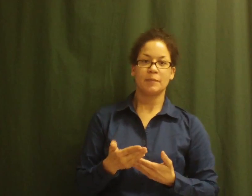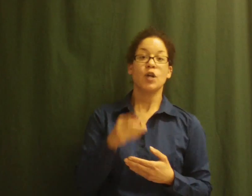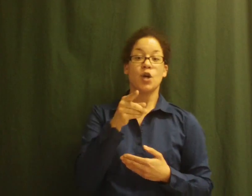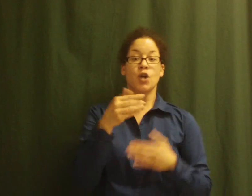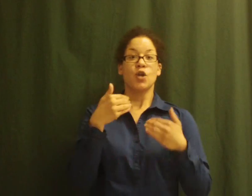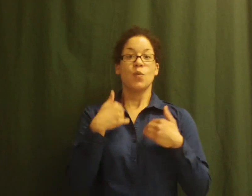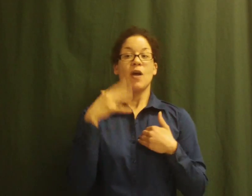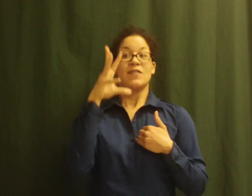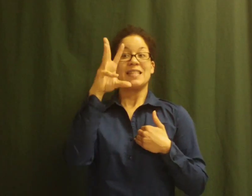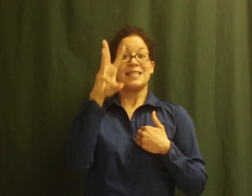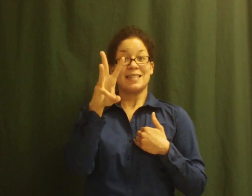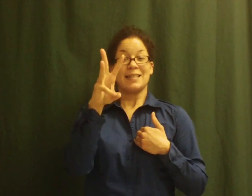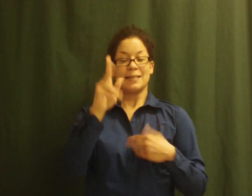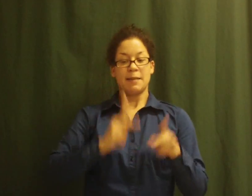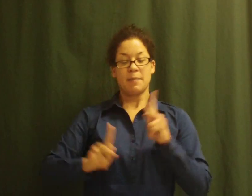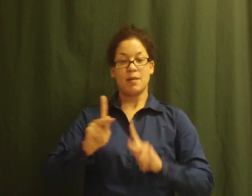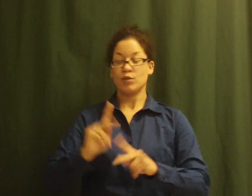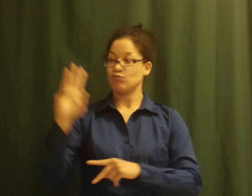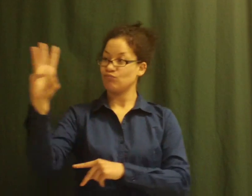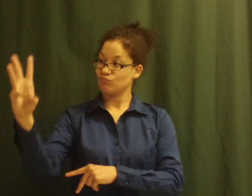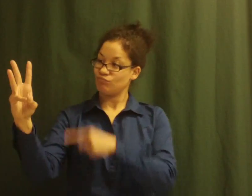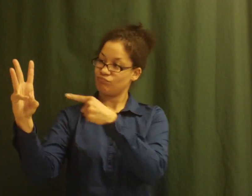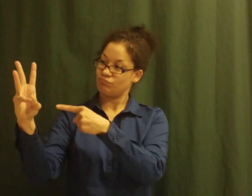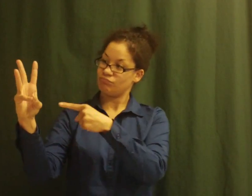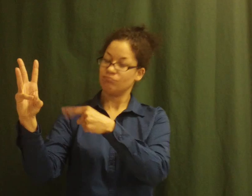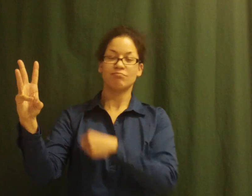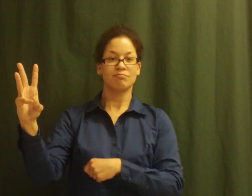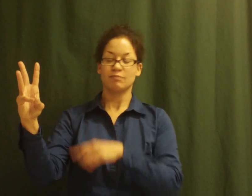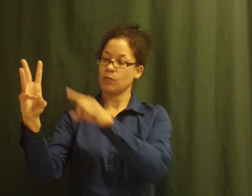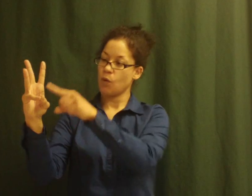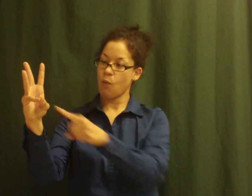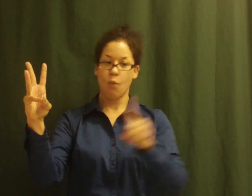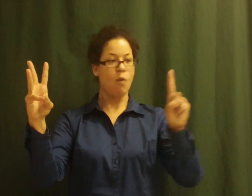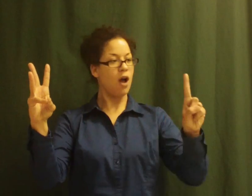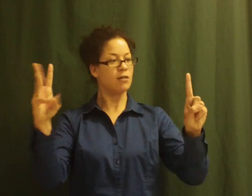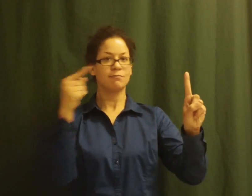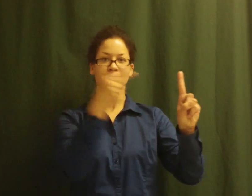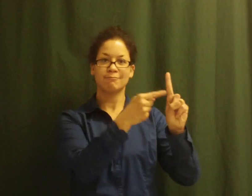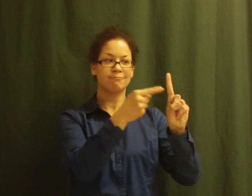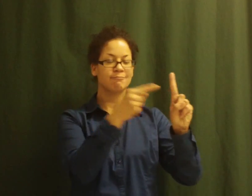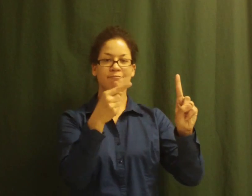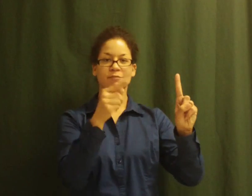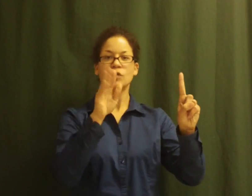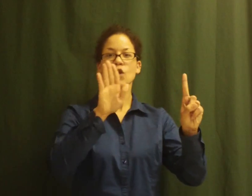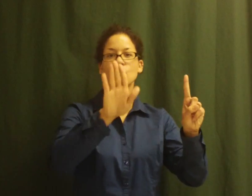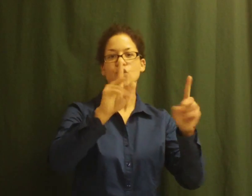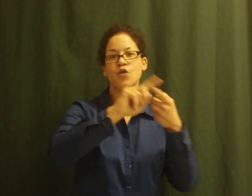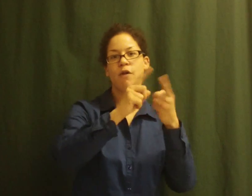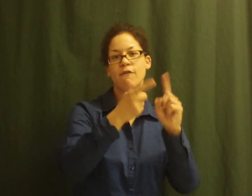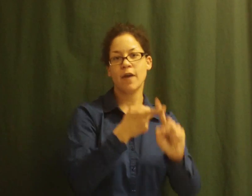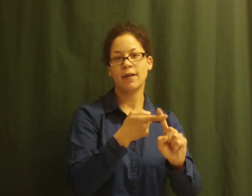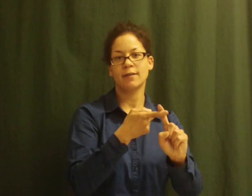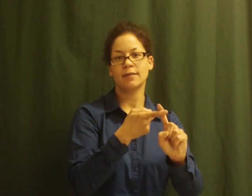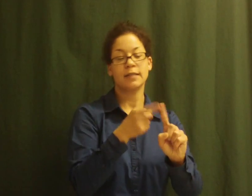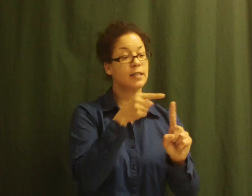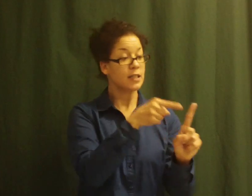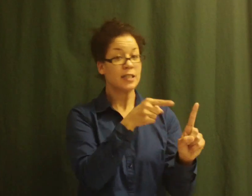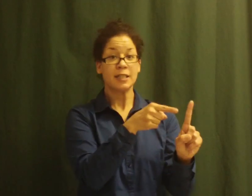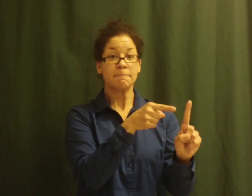One of the 6 is a friend of yours who recently gone through a divorce and is